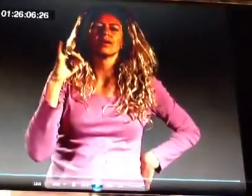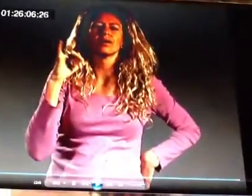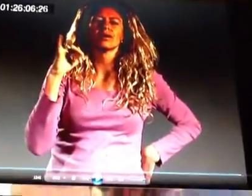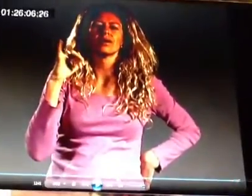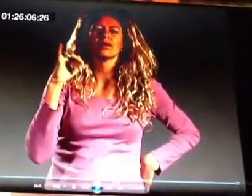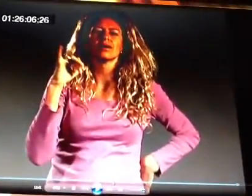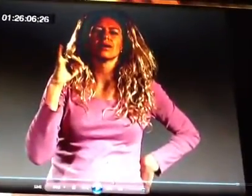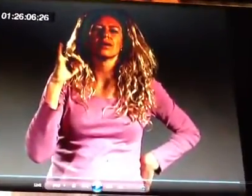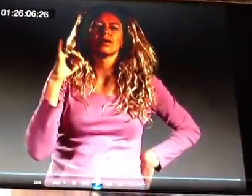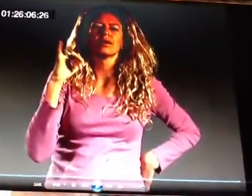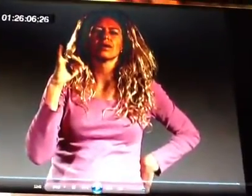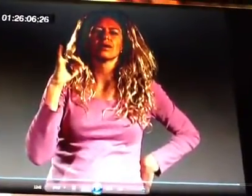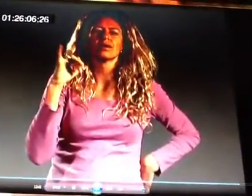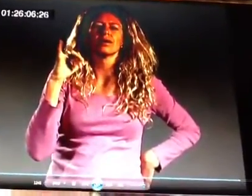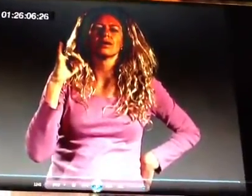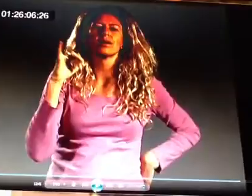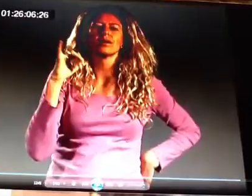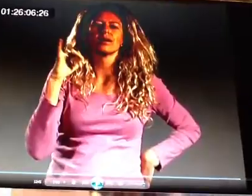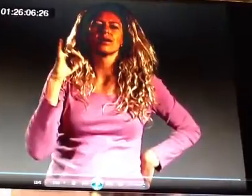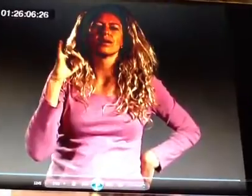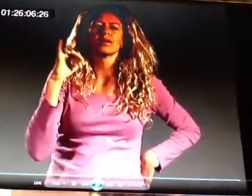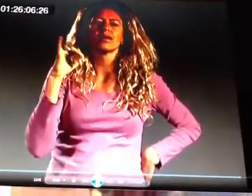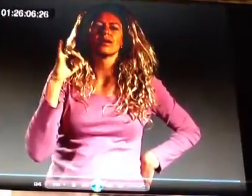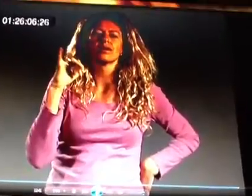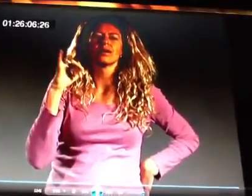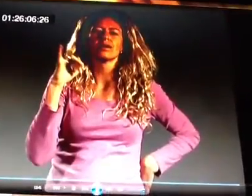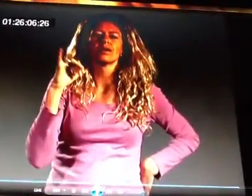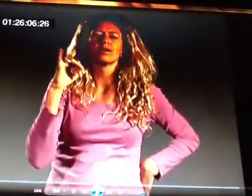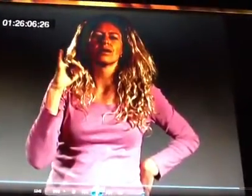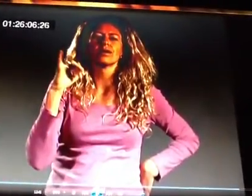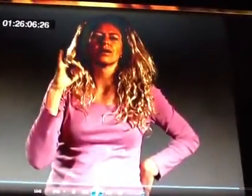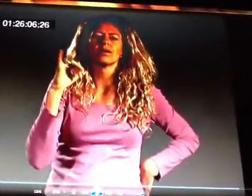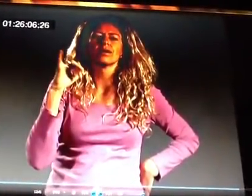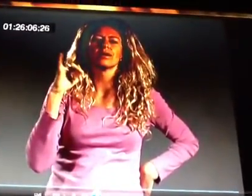I realized, that's why farmers have scarecrows standing there like that, to scare away the birds.